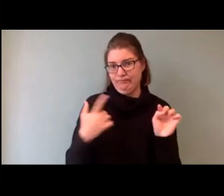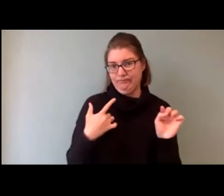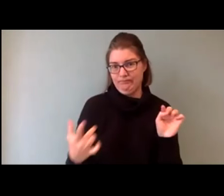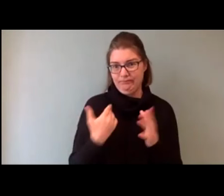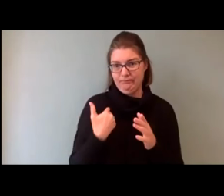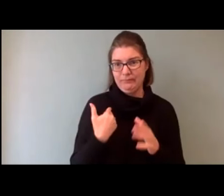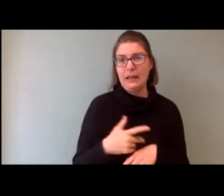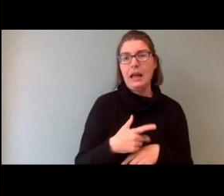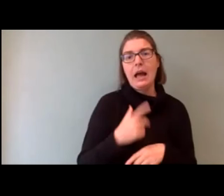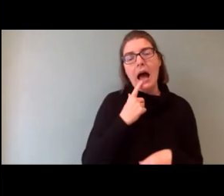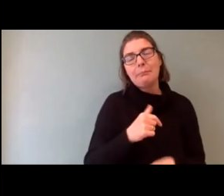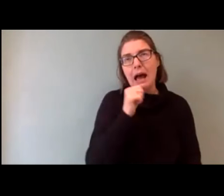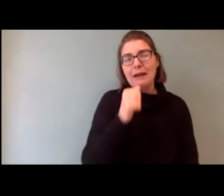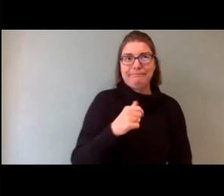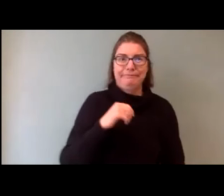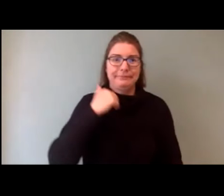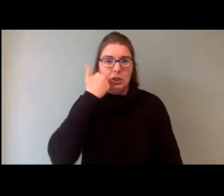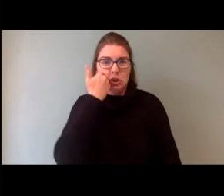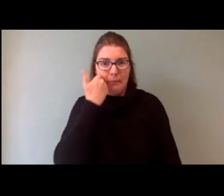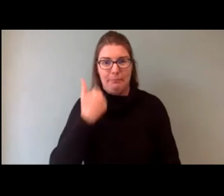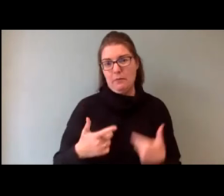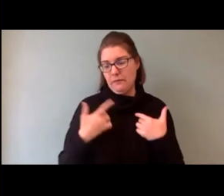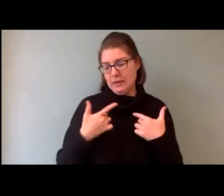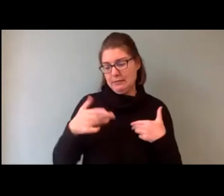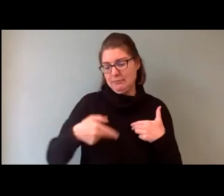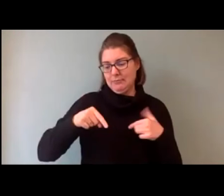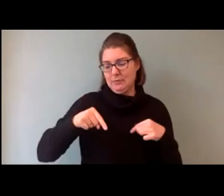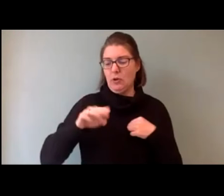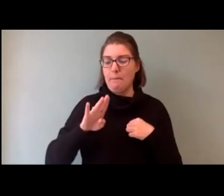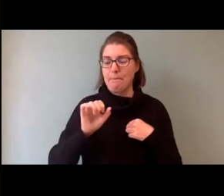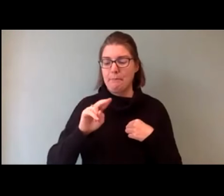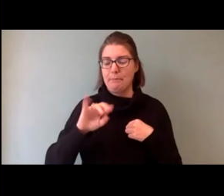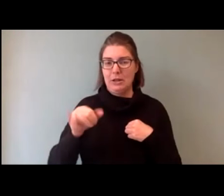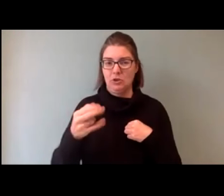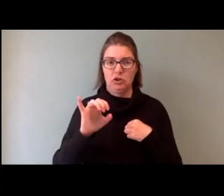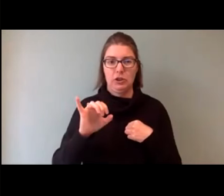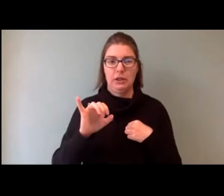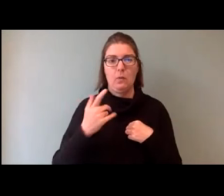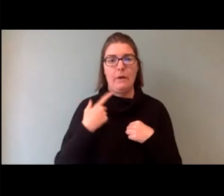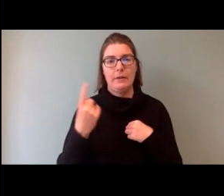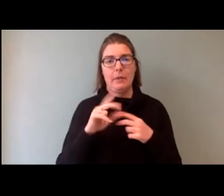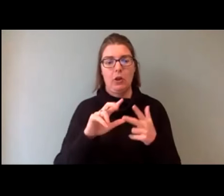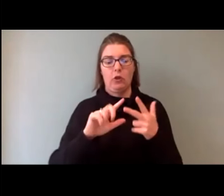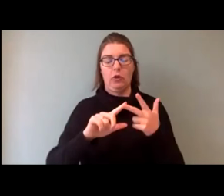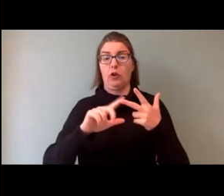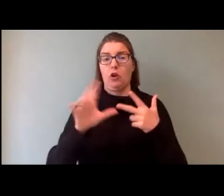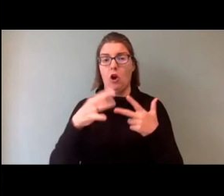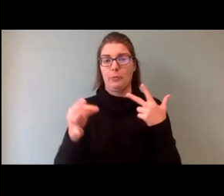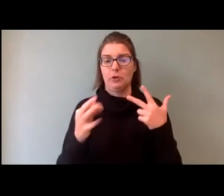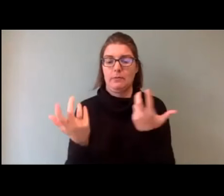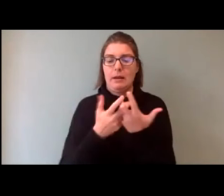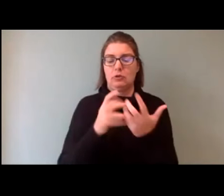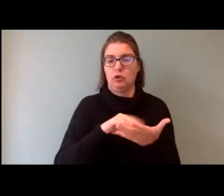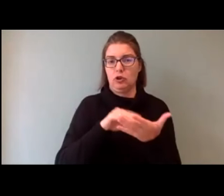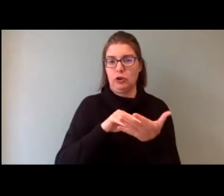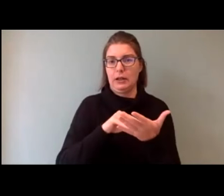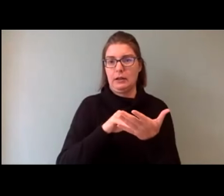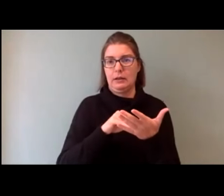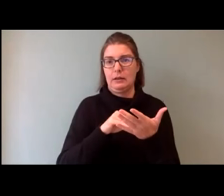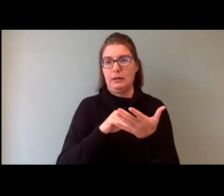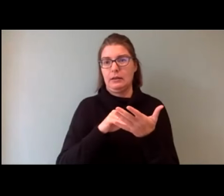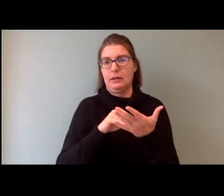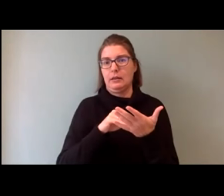not to be a shameless pitch, but we feel like at Benji, there's a space for a third, which is a little bit more tailored to learning, which is what the kind of the space that we're looking